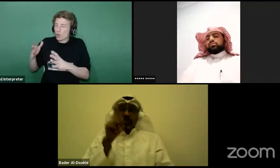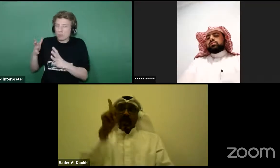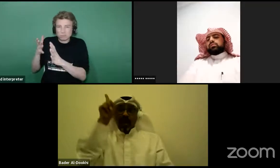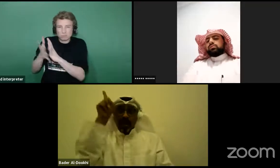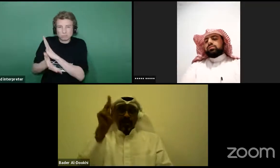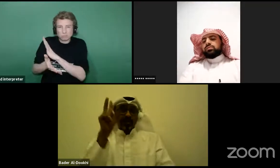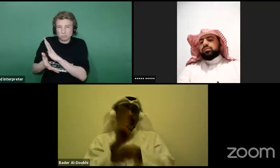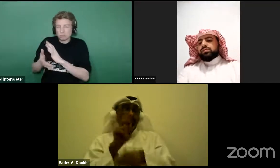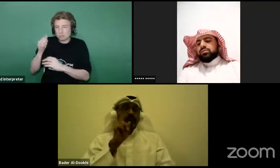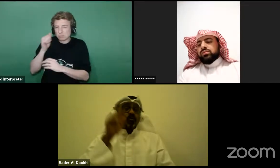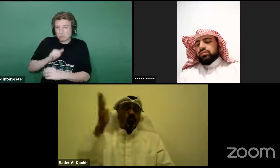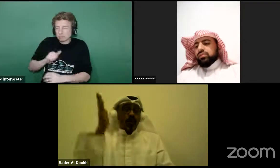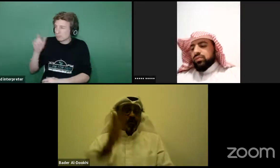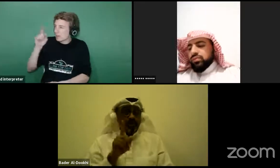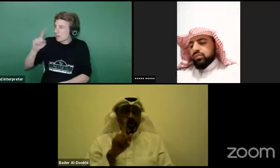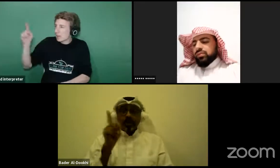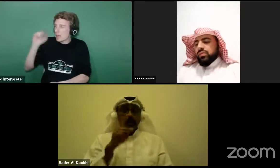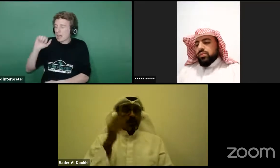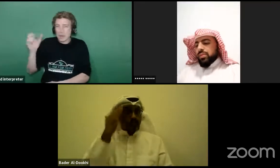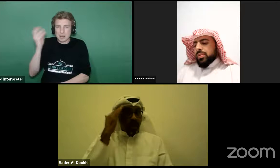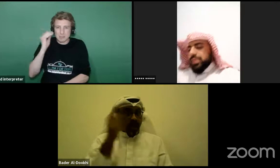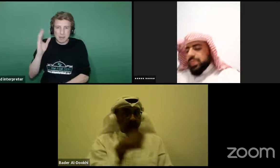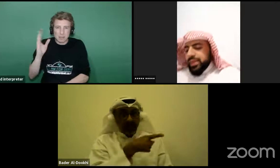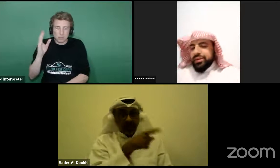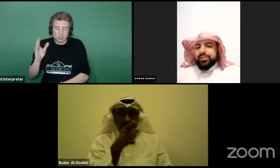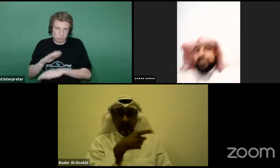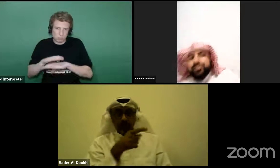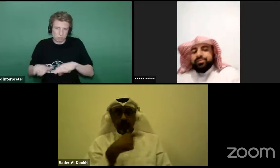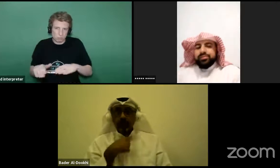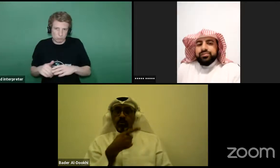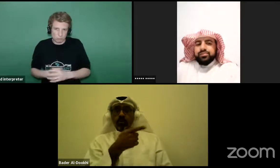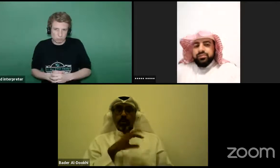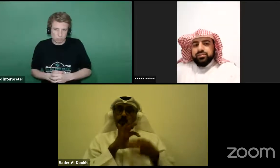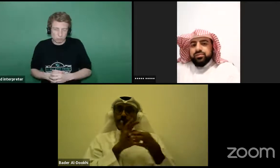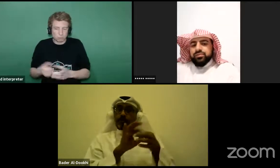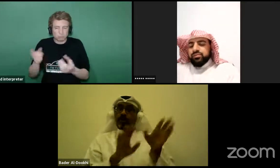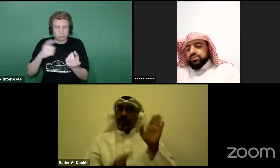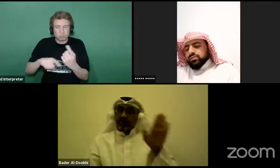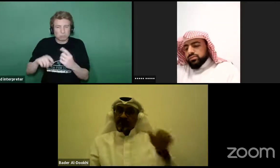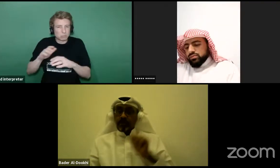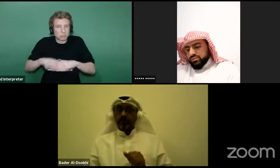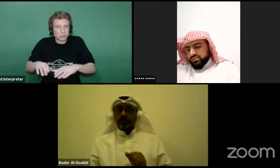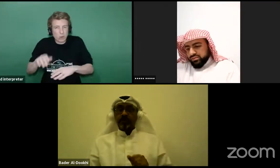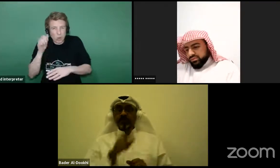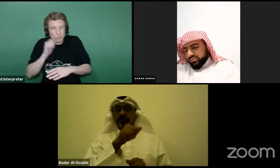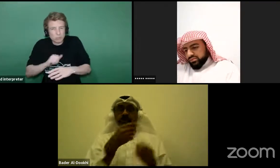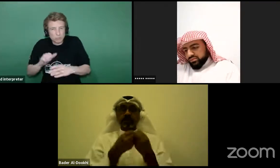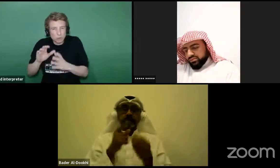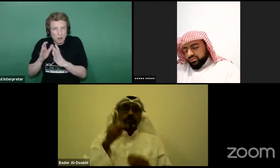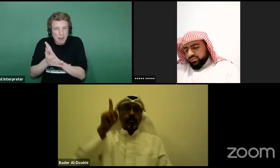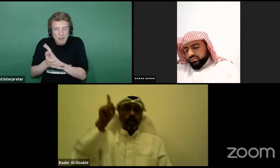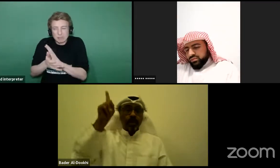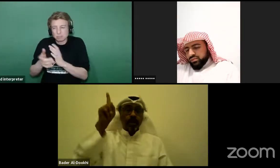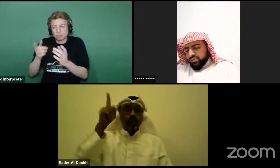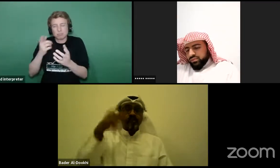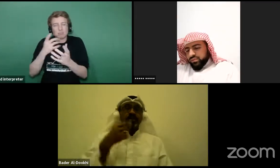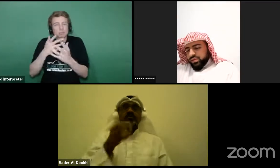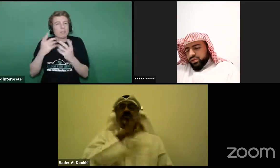nor betray knowingly those things entrusted to you and the duties which Allah has ordained for you.